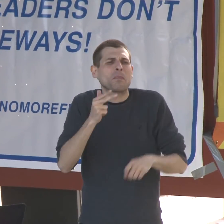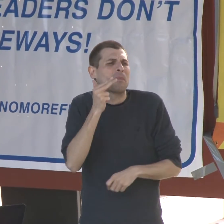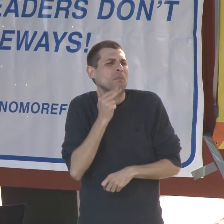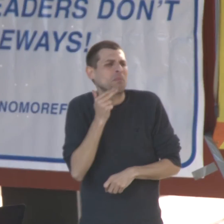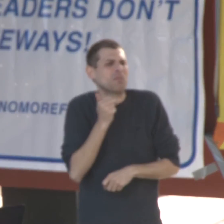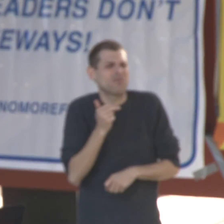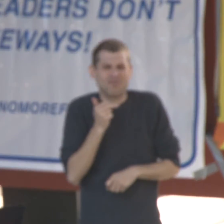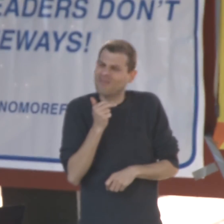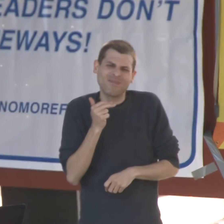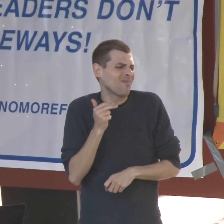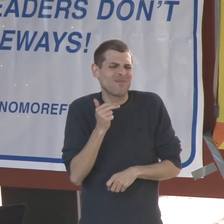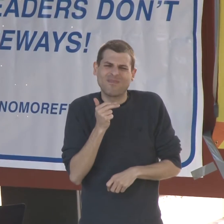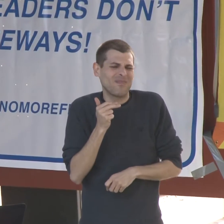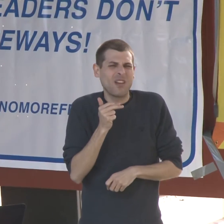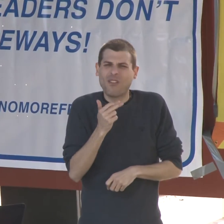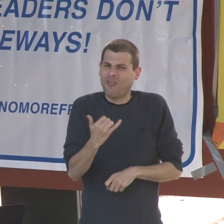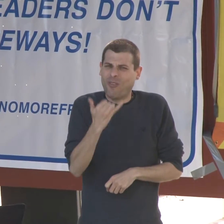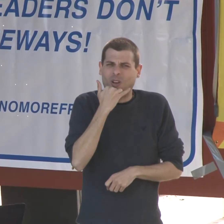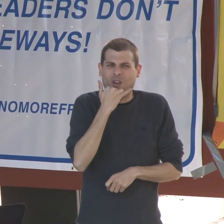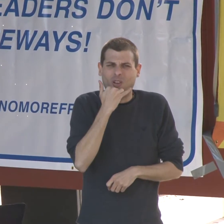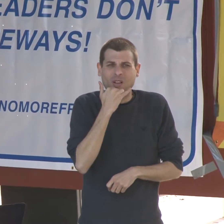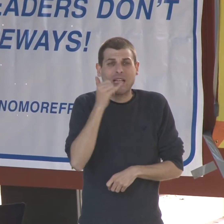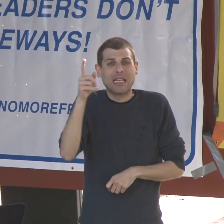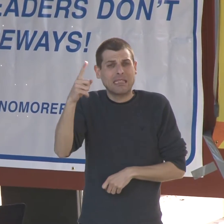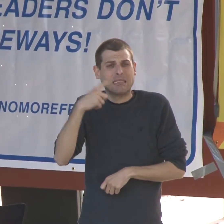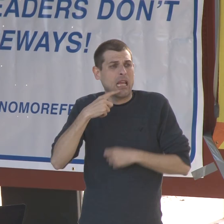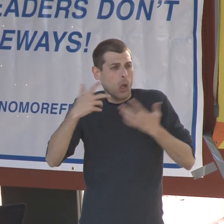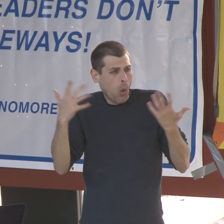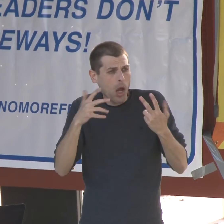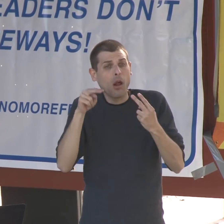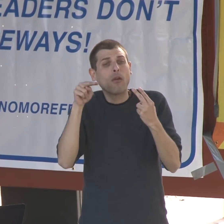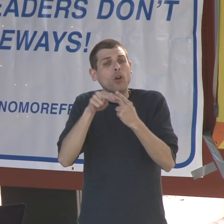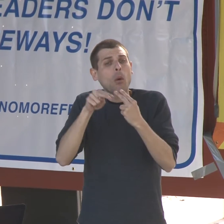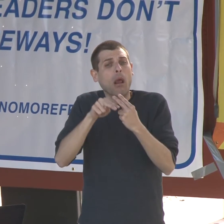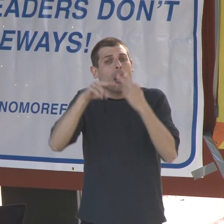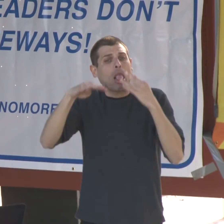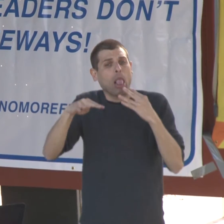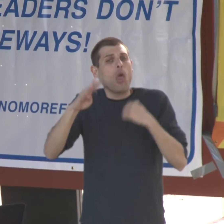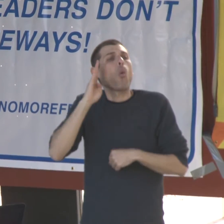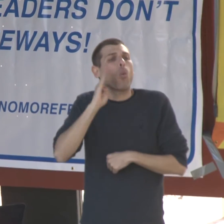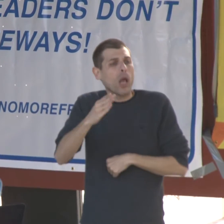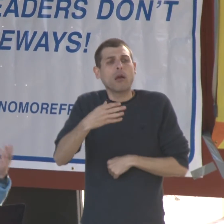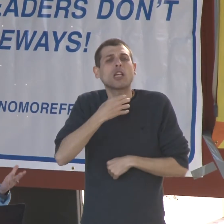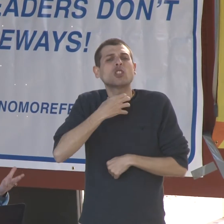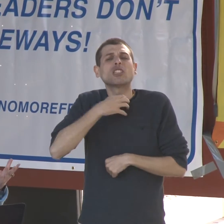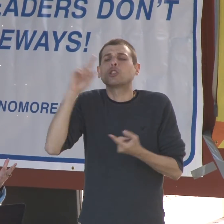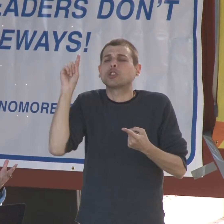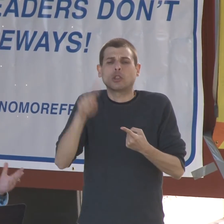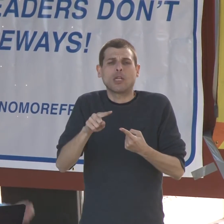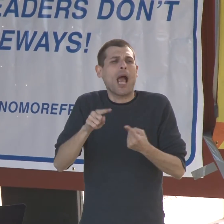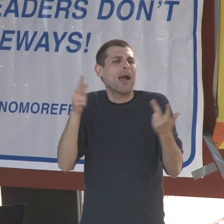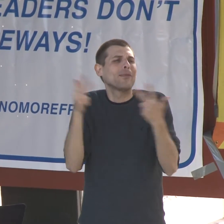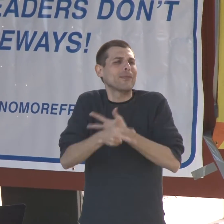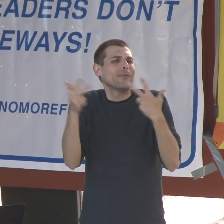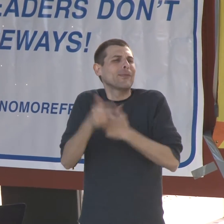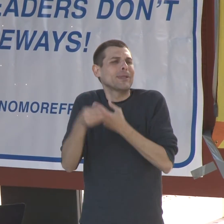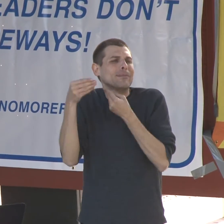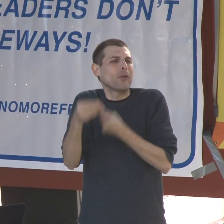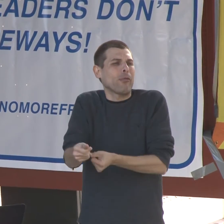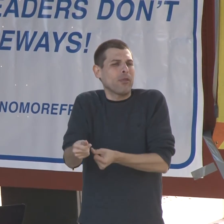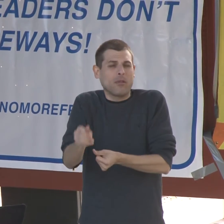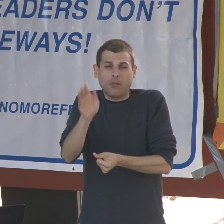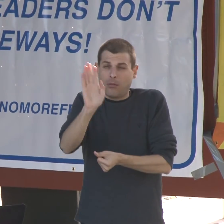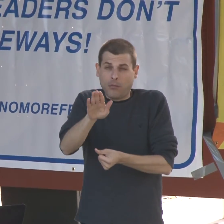that the expansion of the freeway will reduce congestion, despite widespread acknowledgement from academics to the